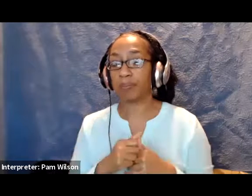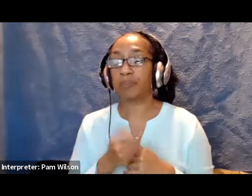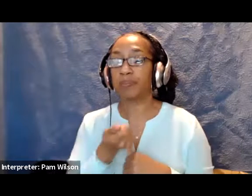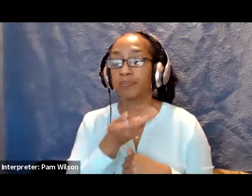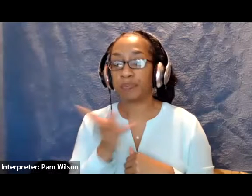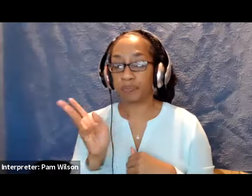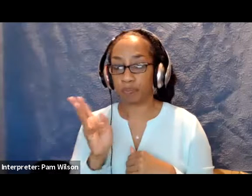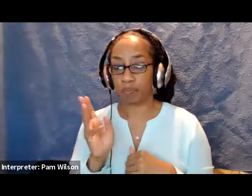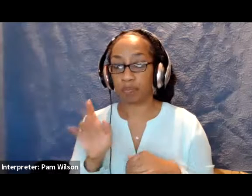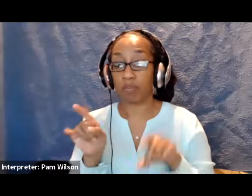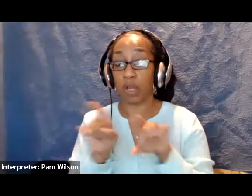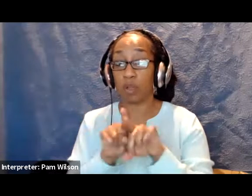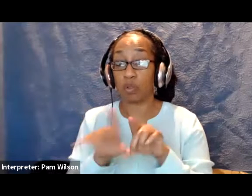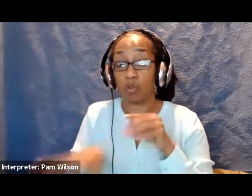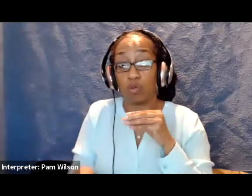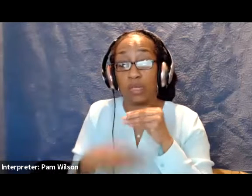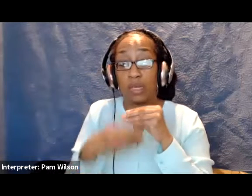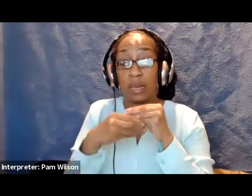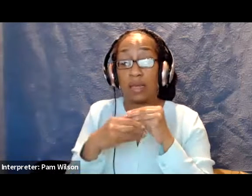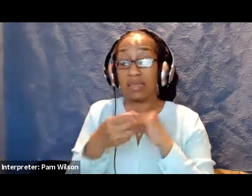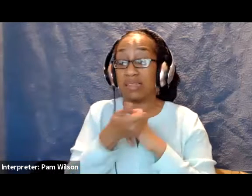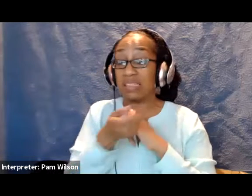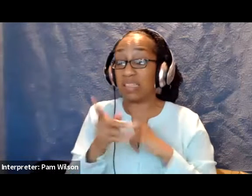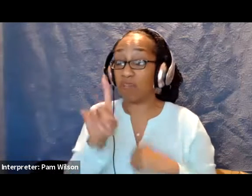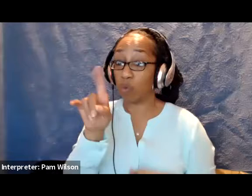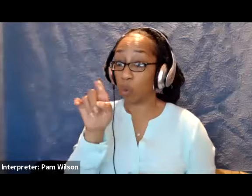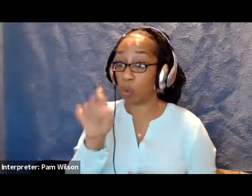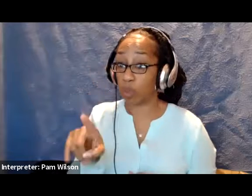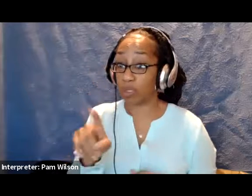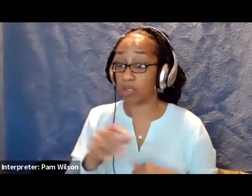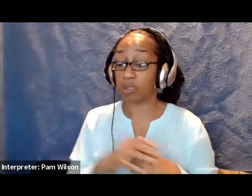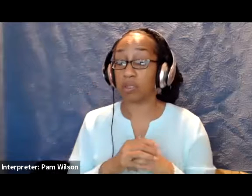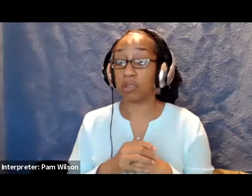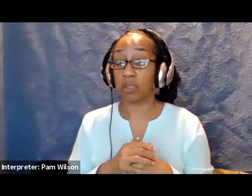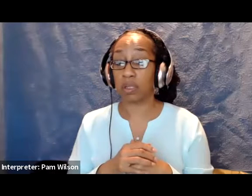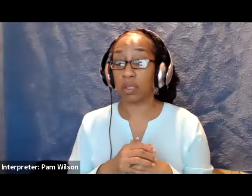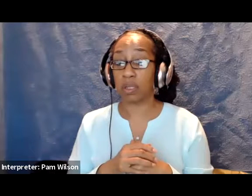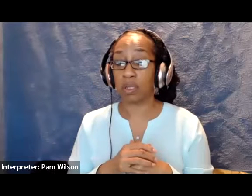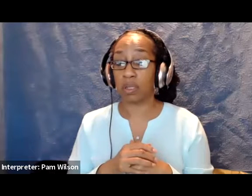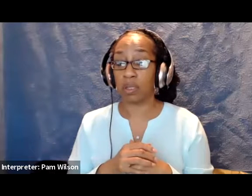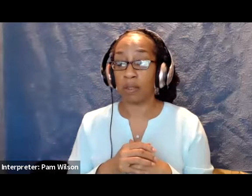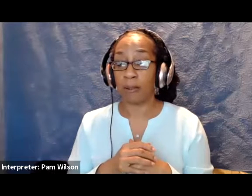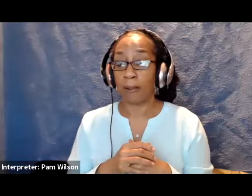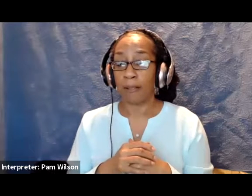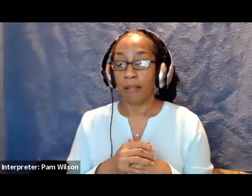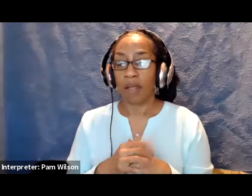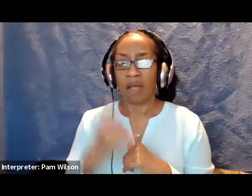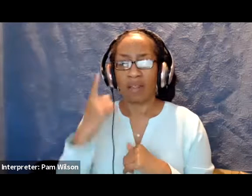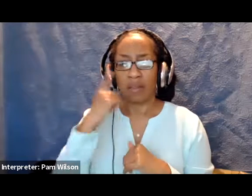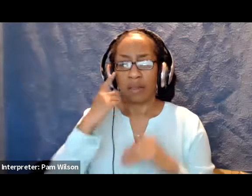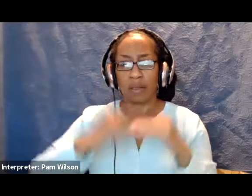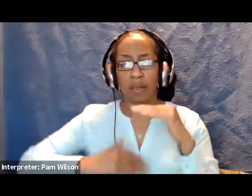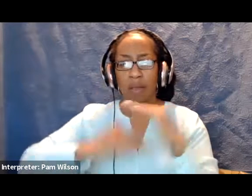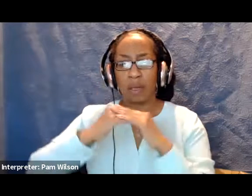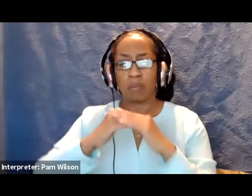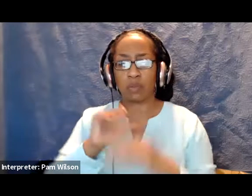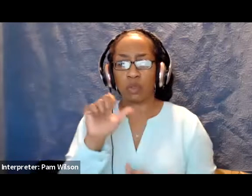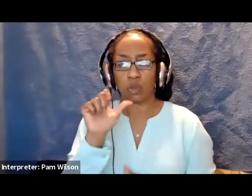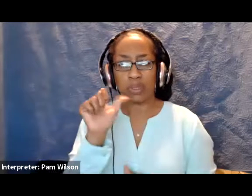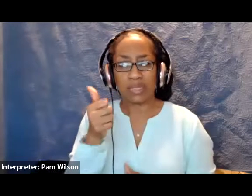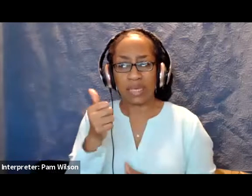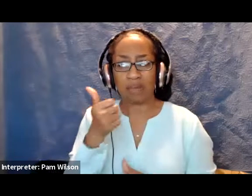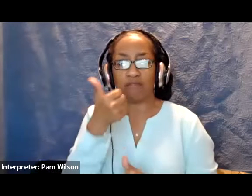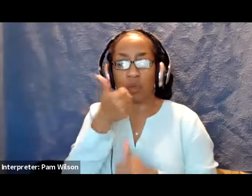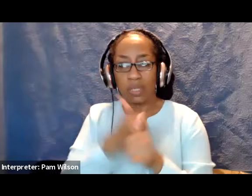You can add multiple questions. I believe 10 per poll. All